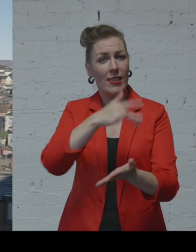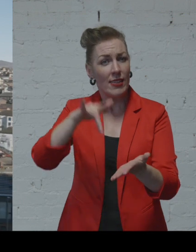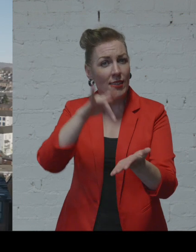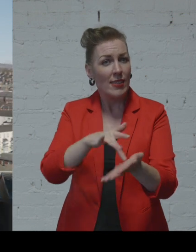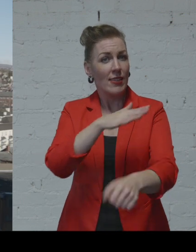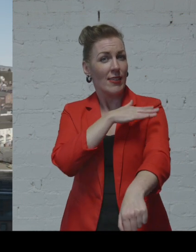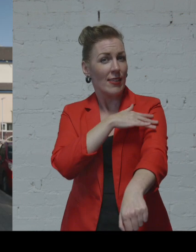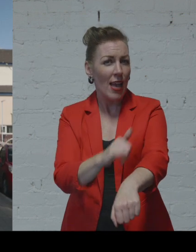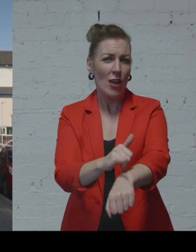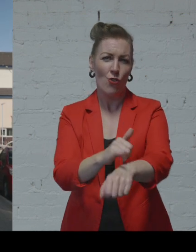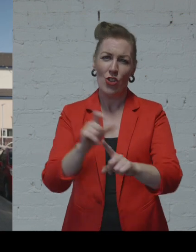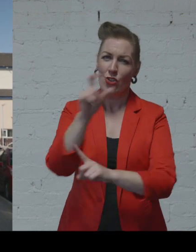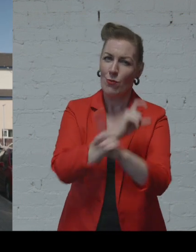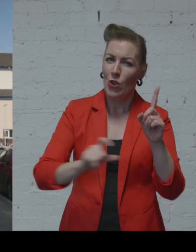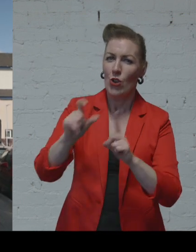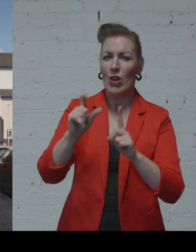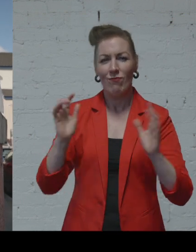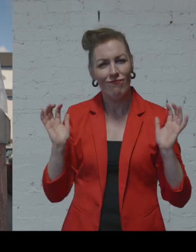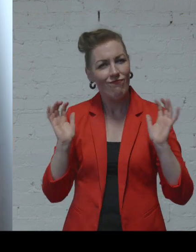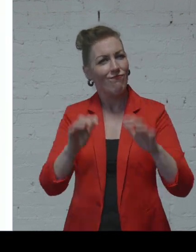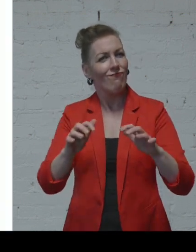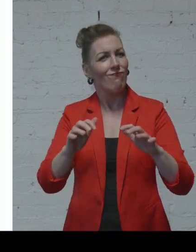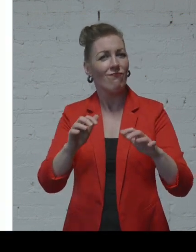heart of the local community in Glenfada Park.